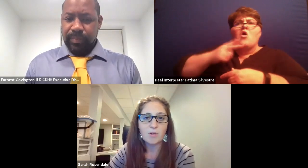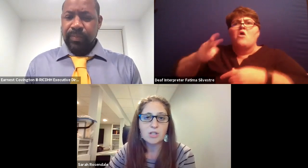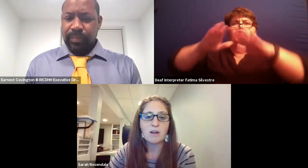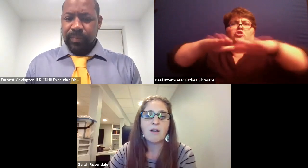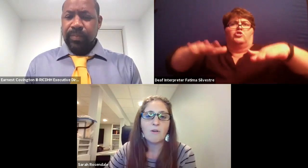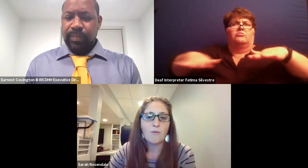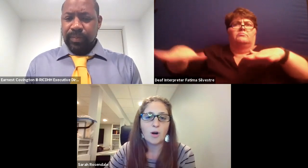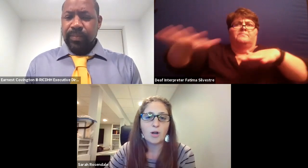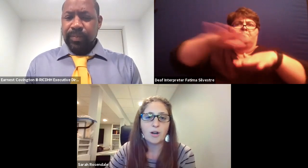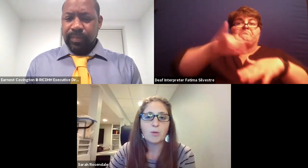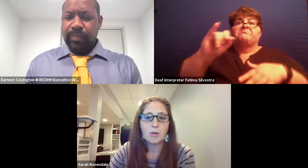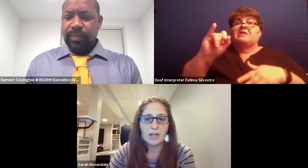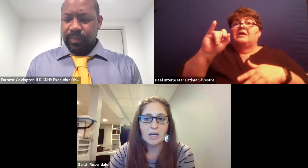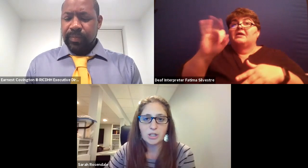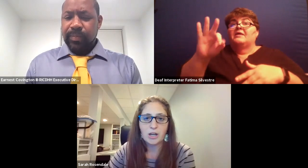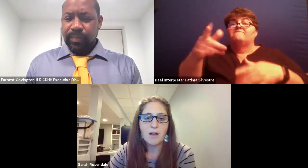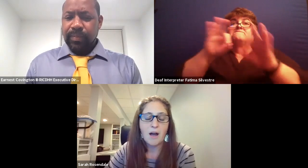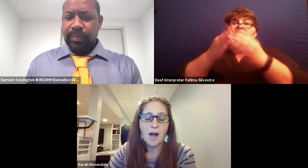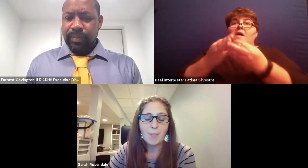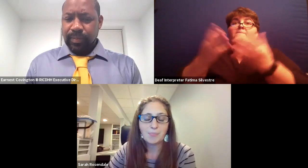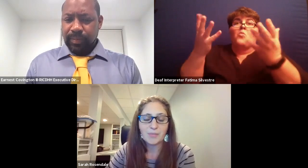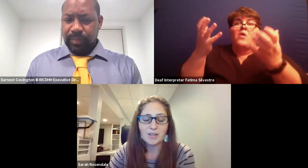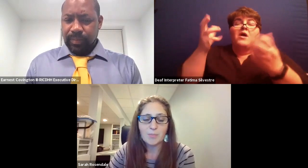spoken language for their communication